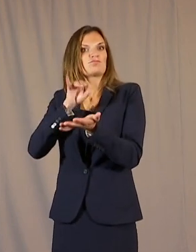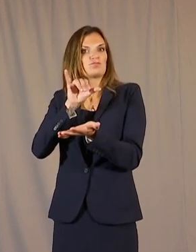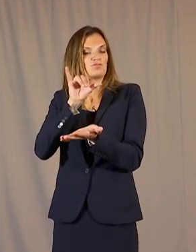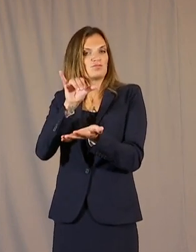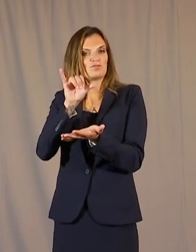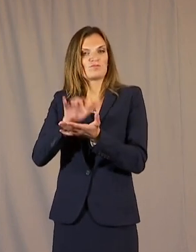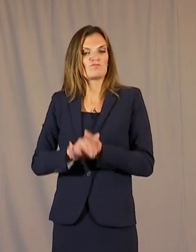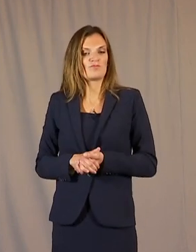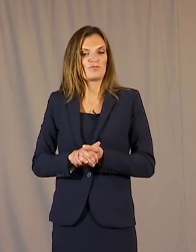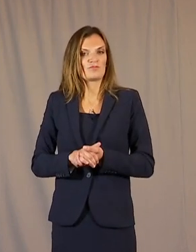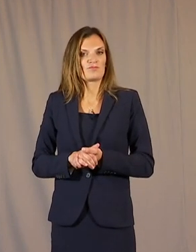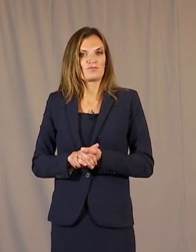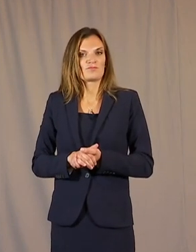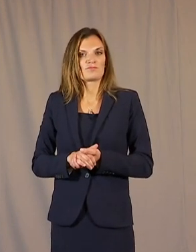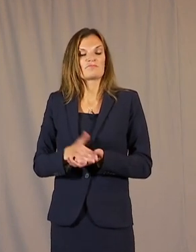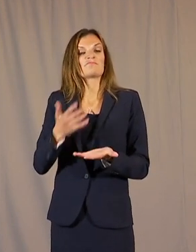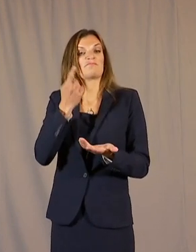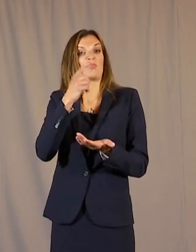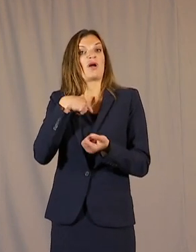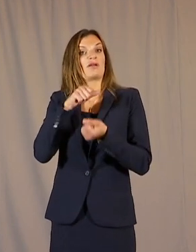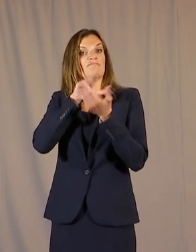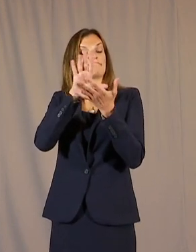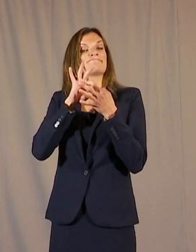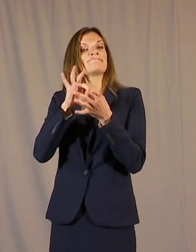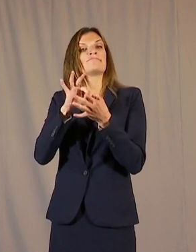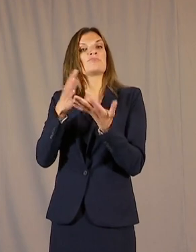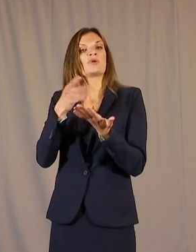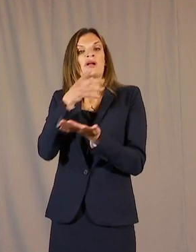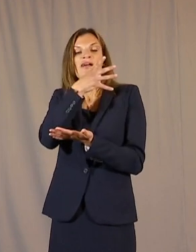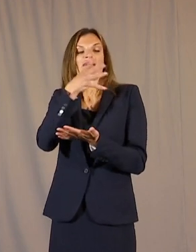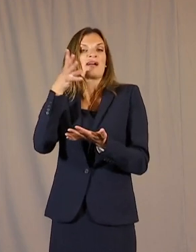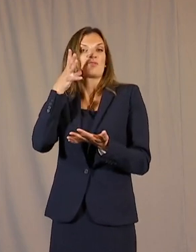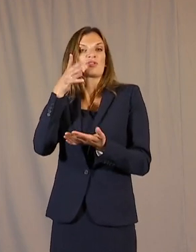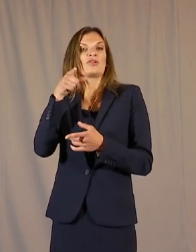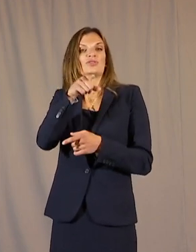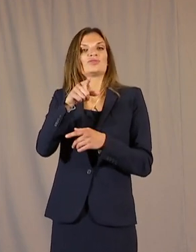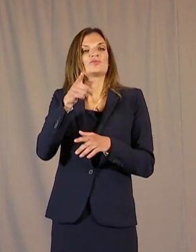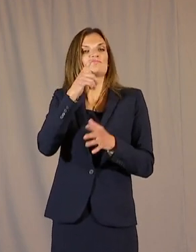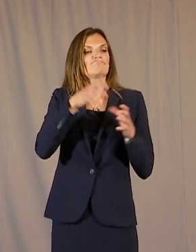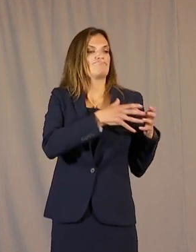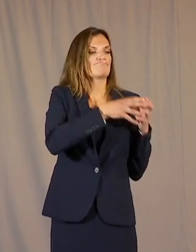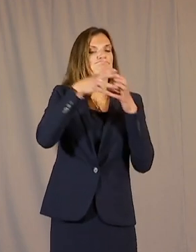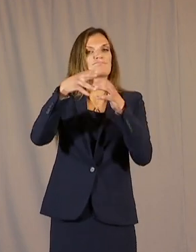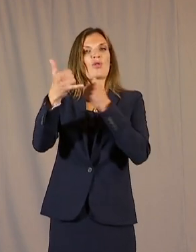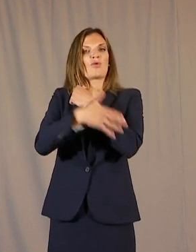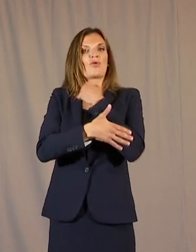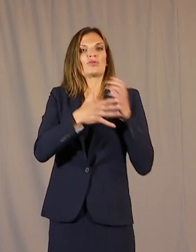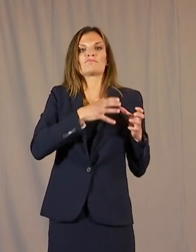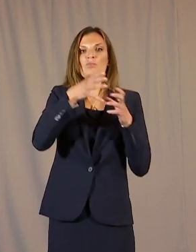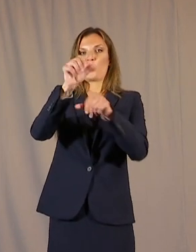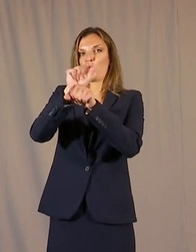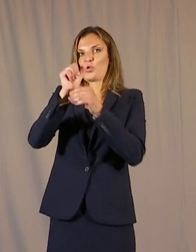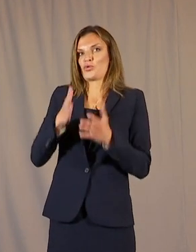was, you know, the needs of our agricultural migrant workers who